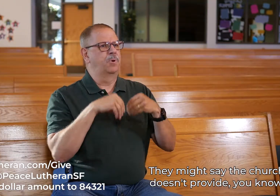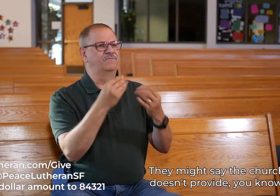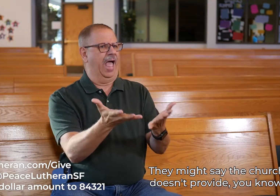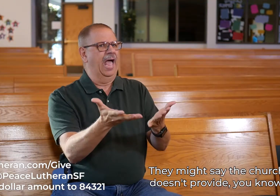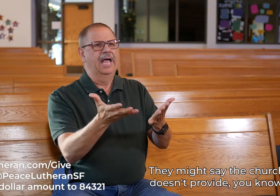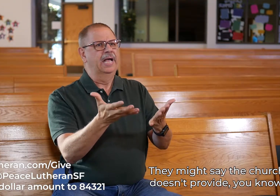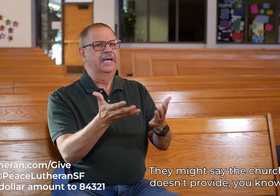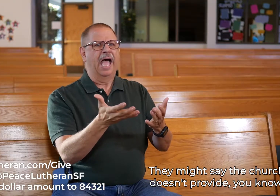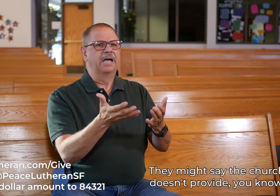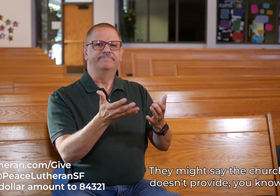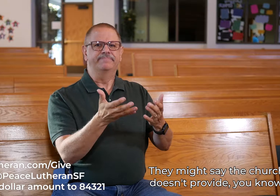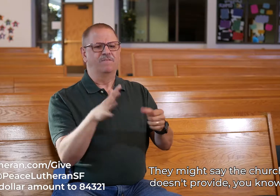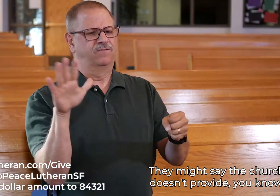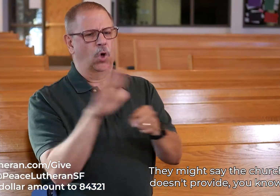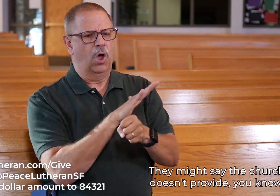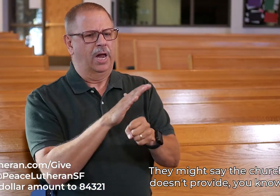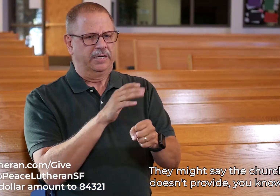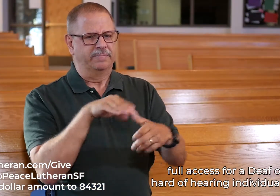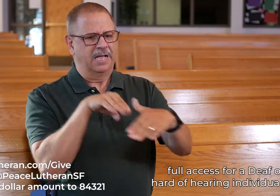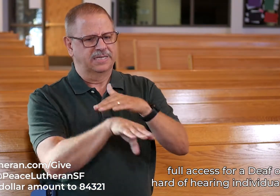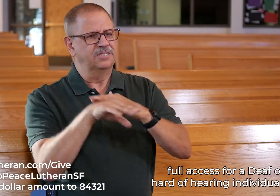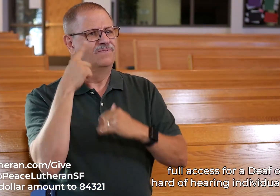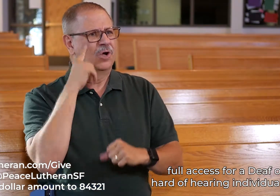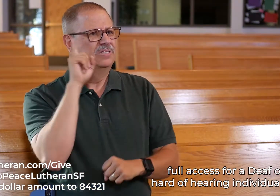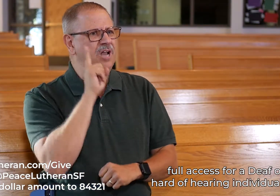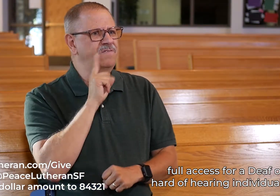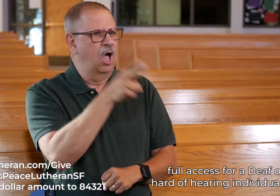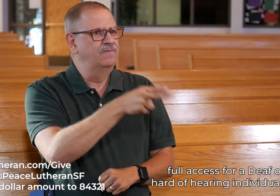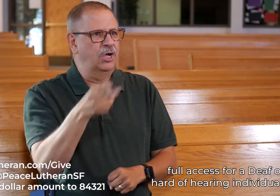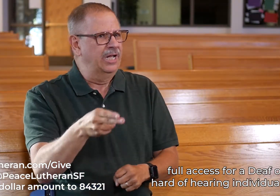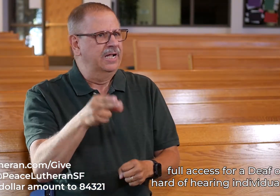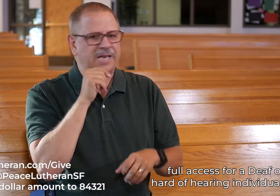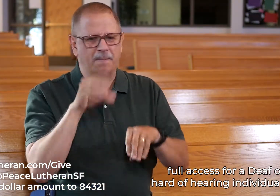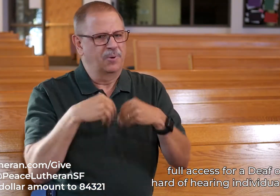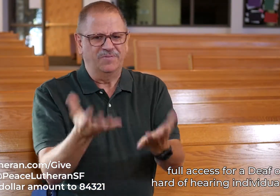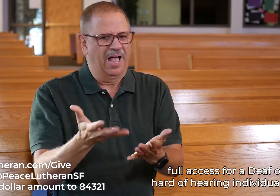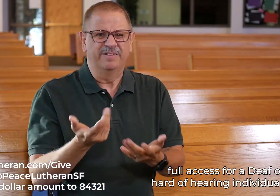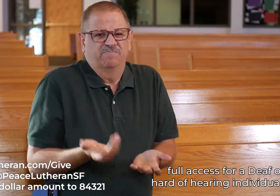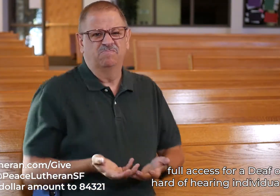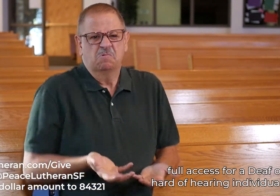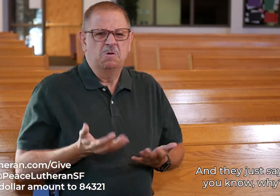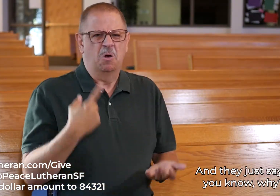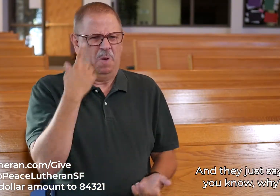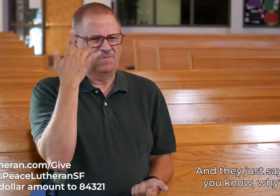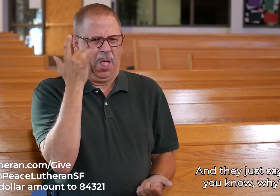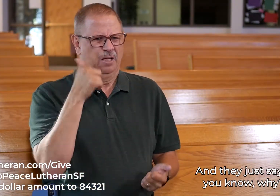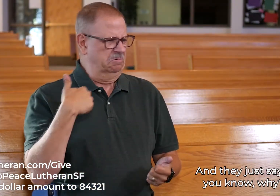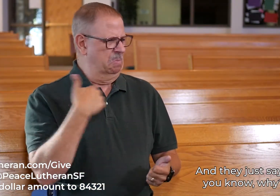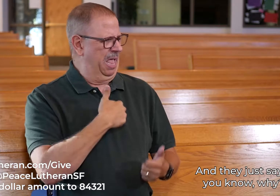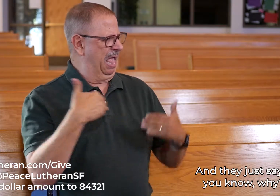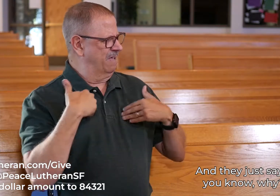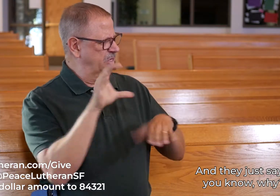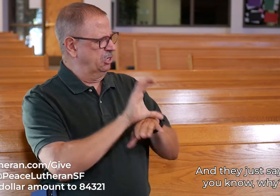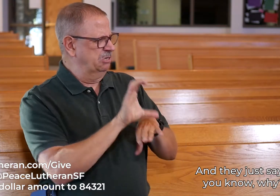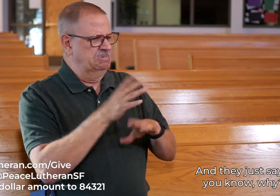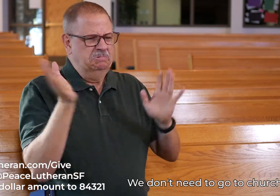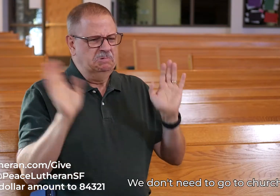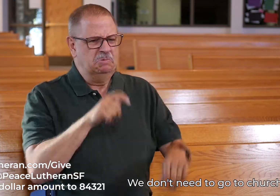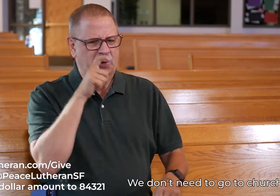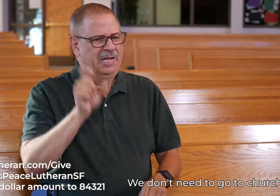doesn't provide, full access for a deaf or hard of hearing individual. And they just say, why? We don't